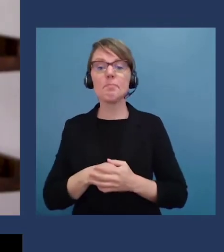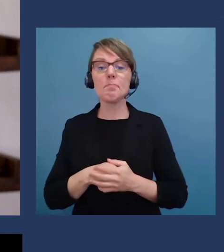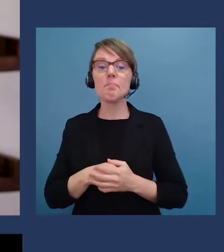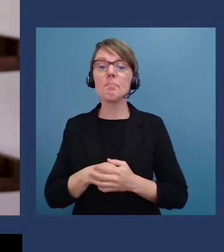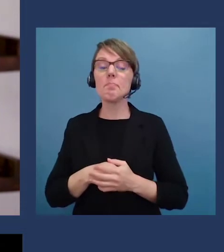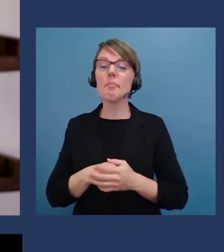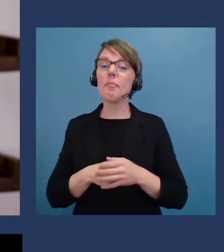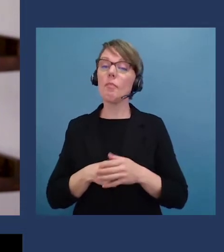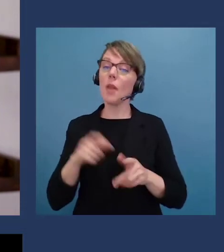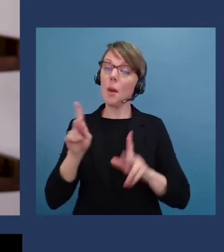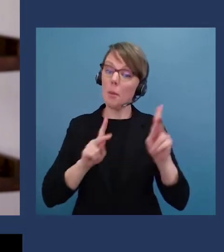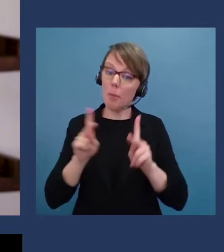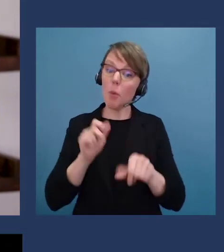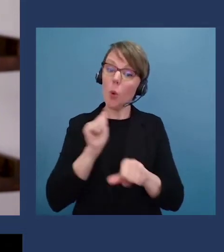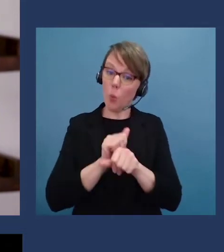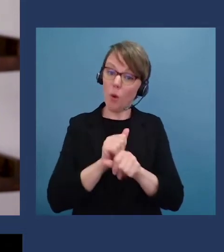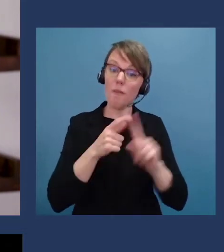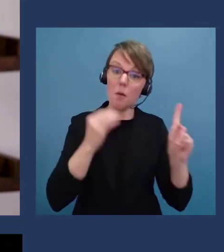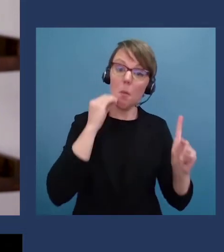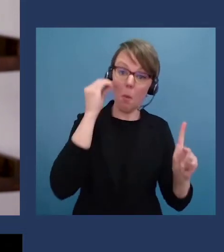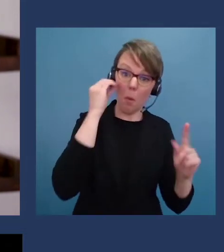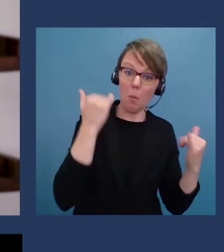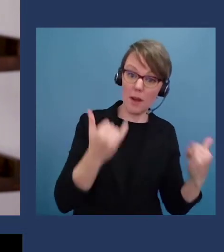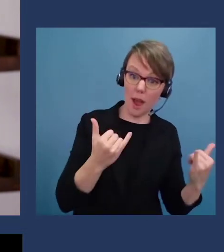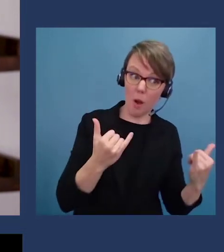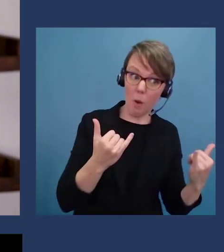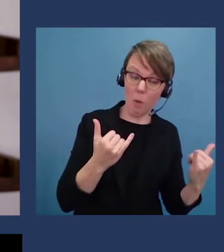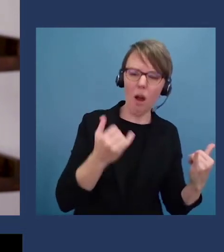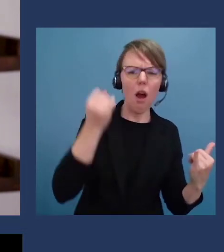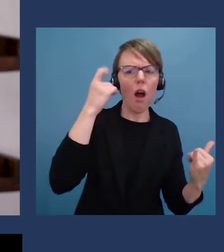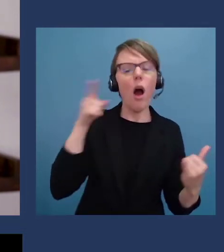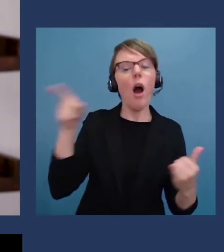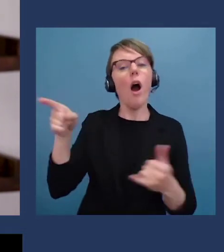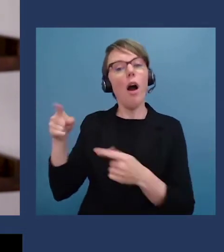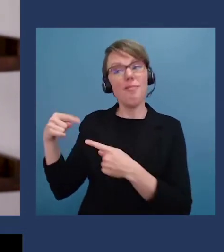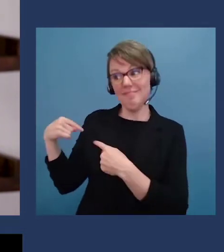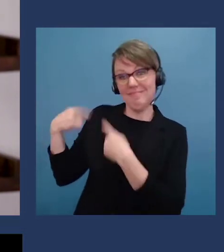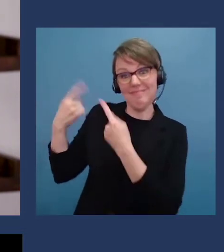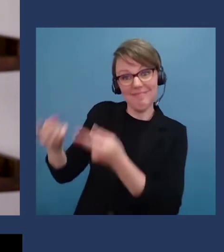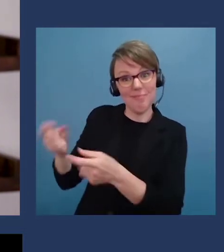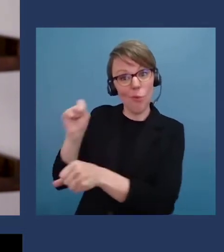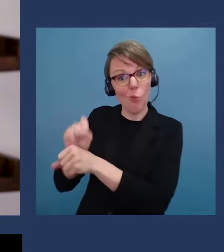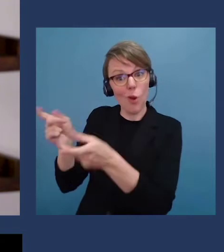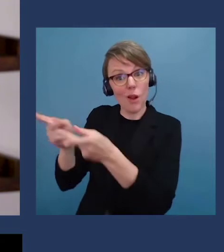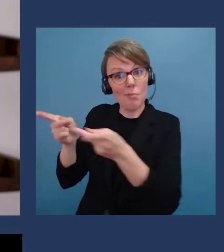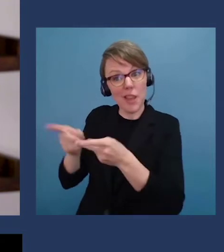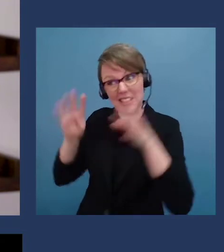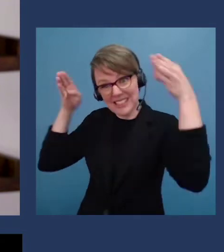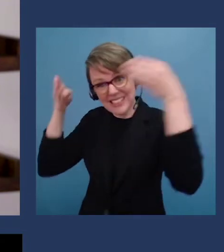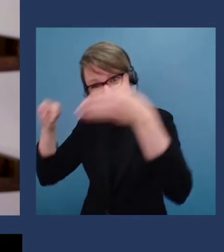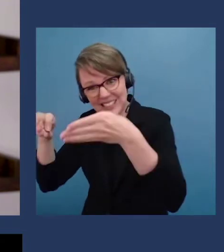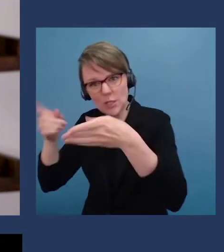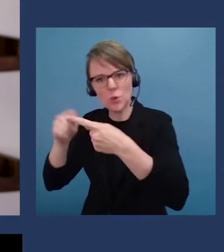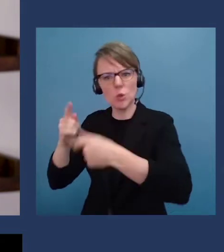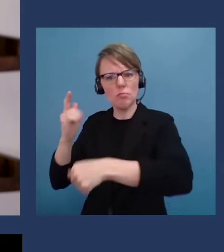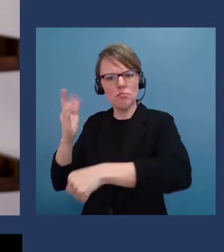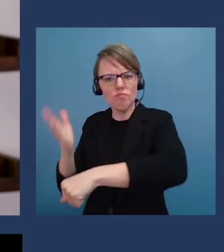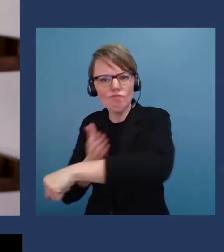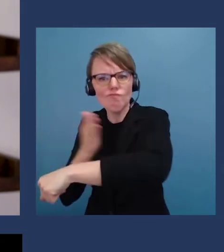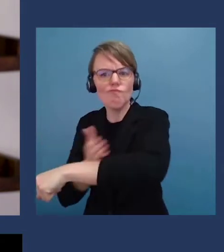coronavirus, especially the disability community. How do we innovate in the post-COVID era? And what is the role